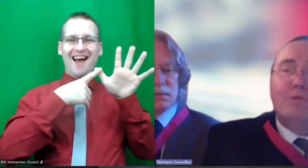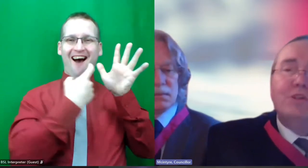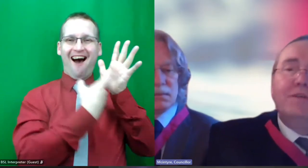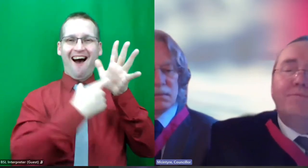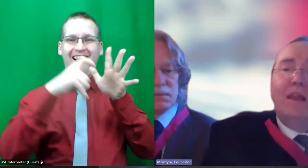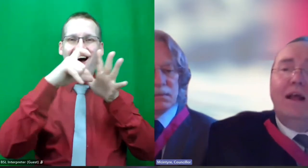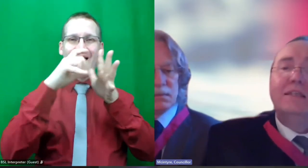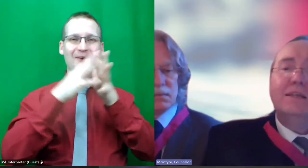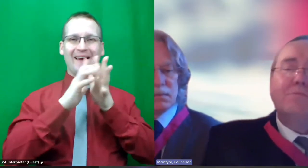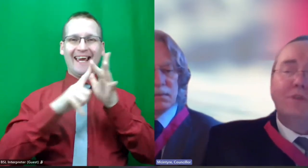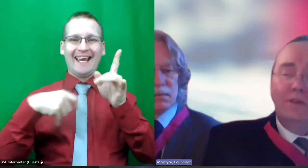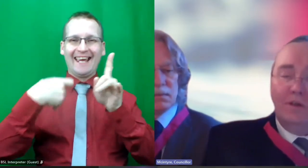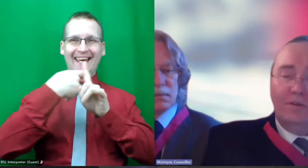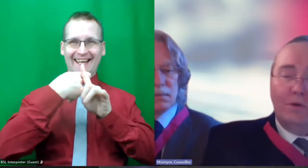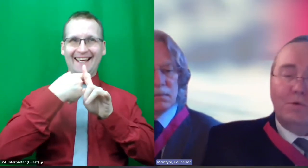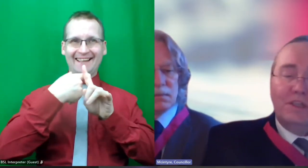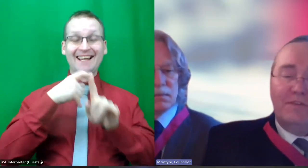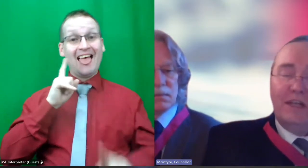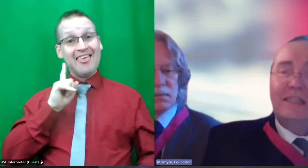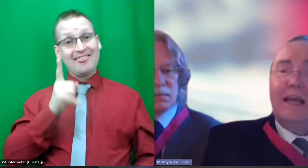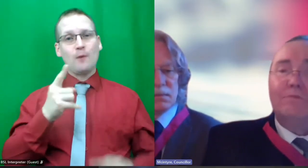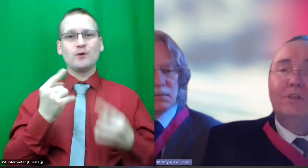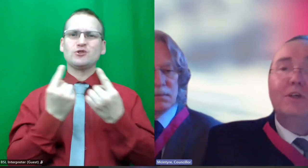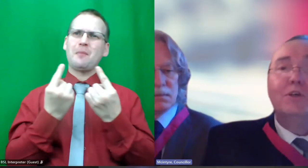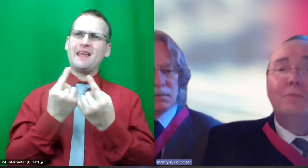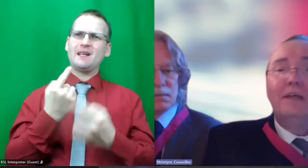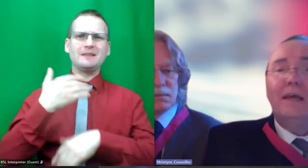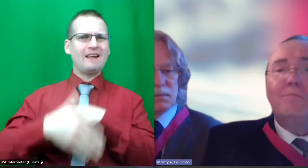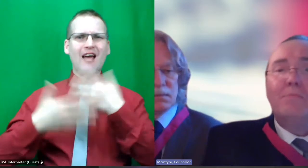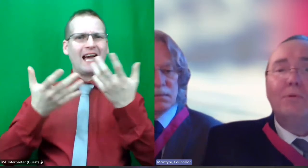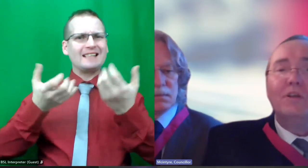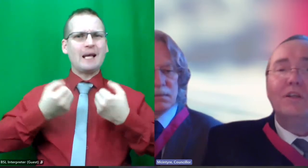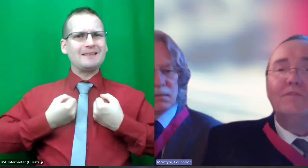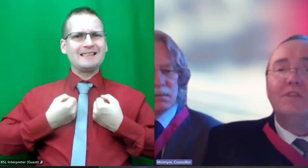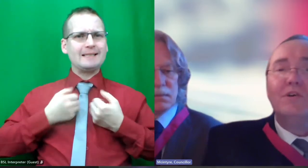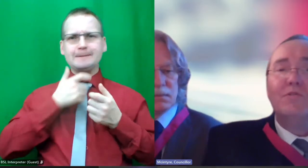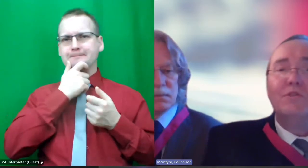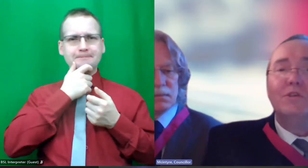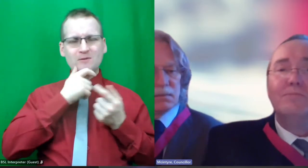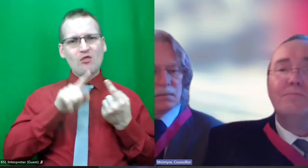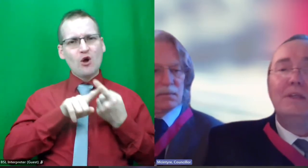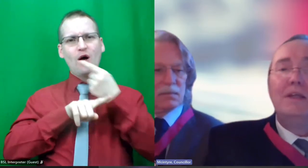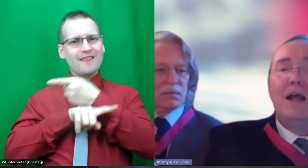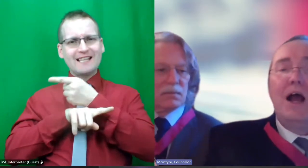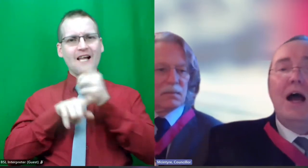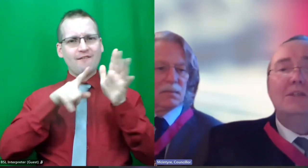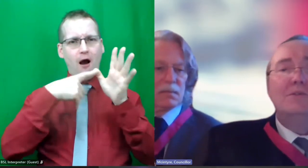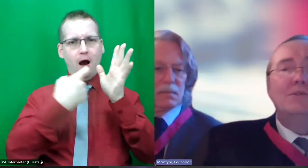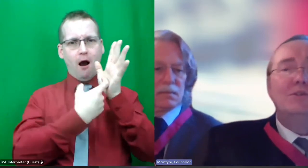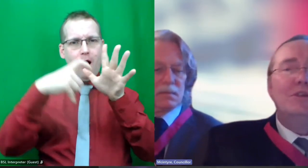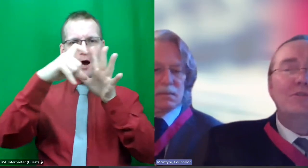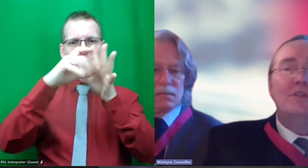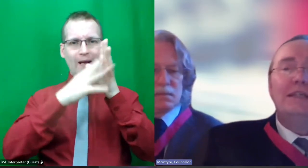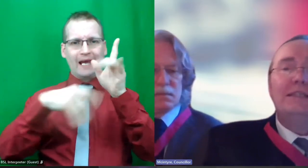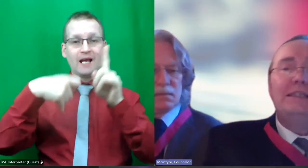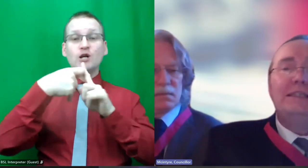it was something that was never accepted. There could be gay people that lived in Salford. And so